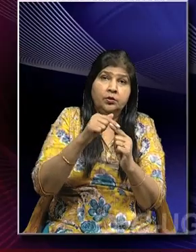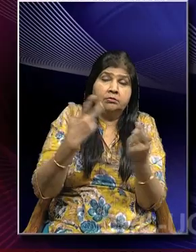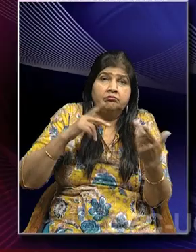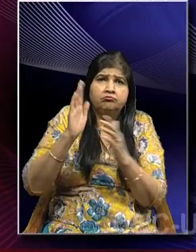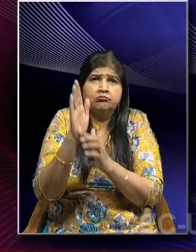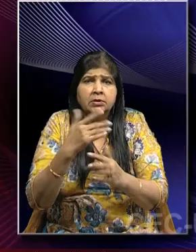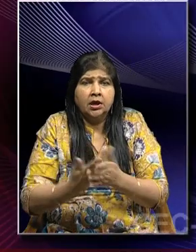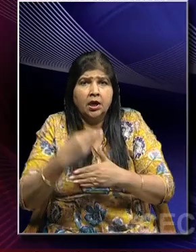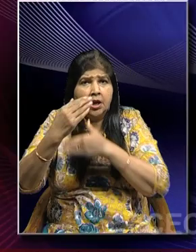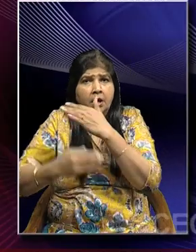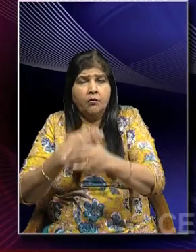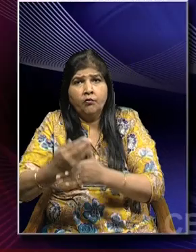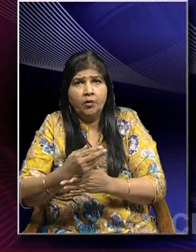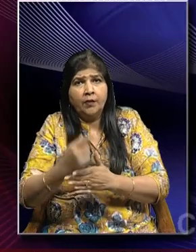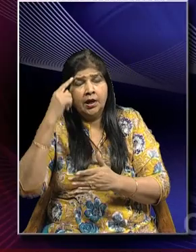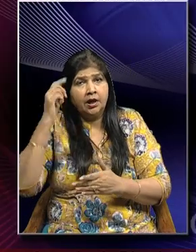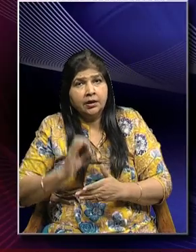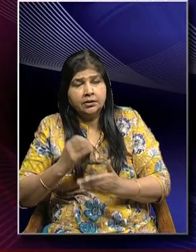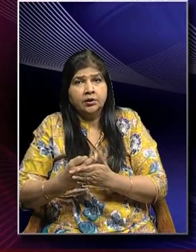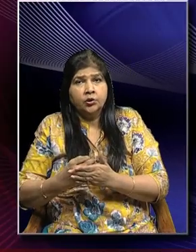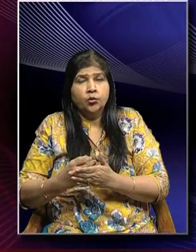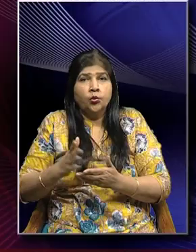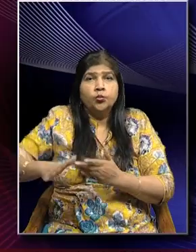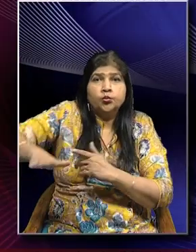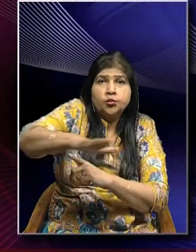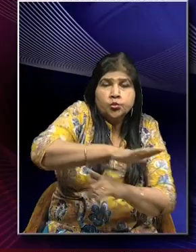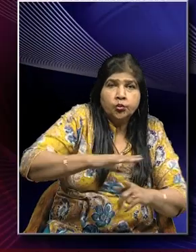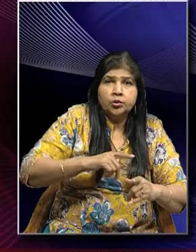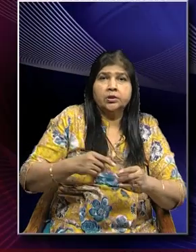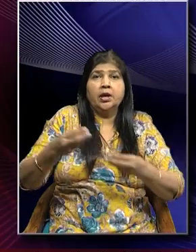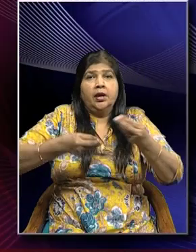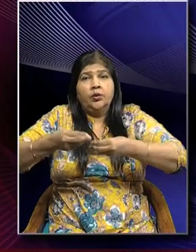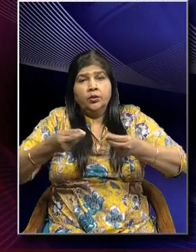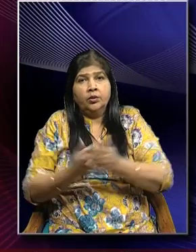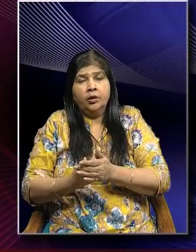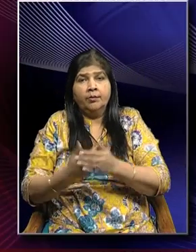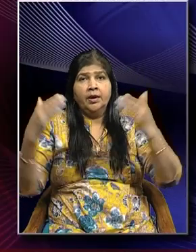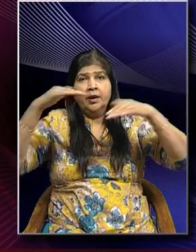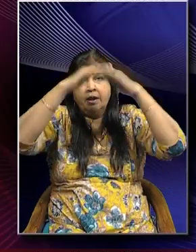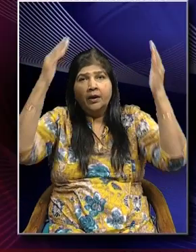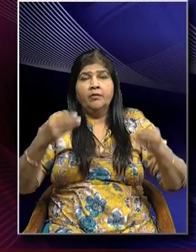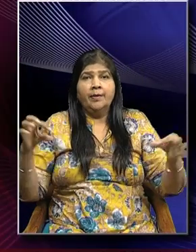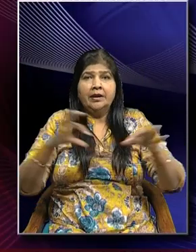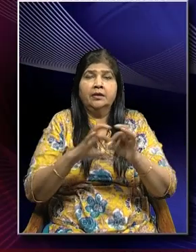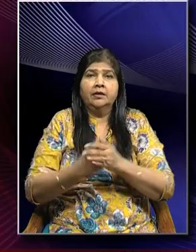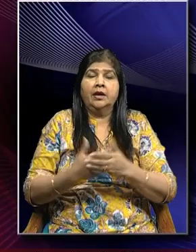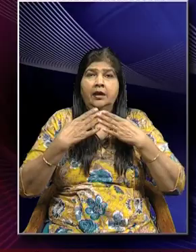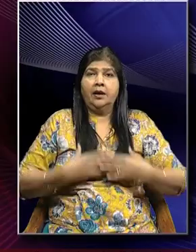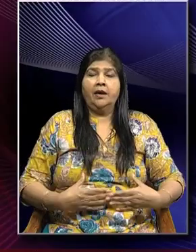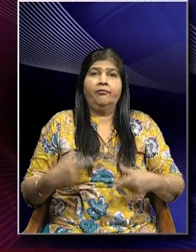our evolving understanding of the social, economic and environmental linkages that define our